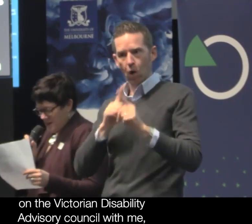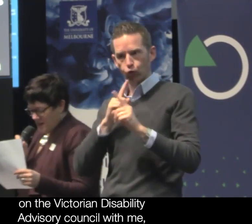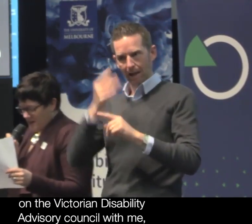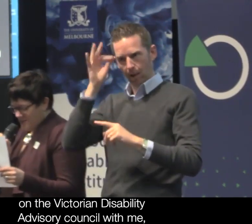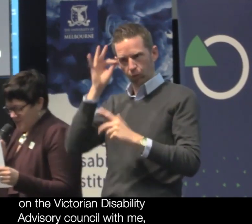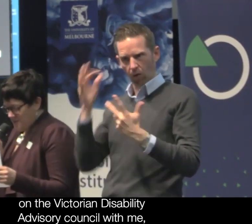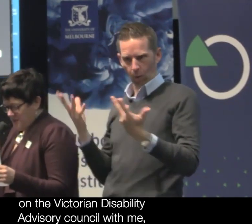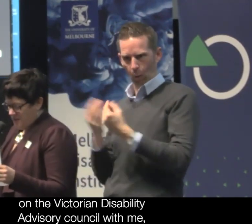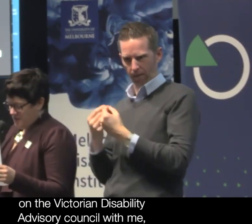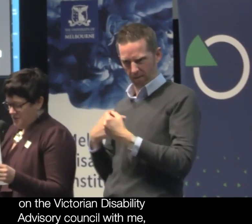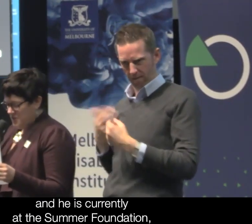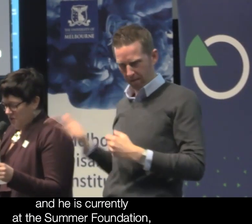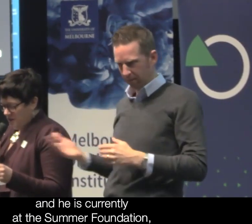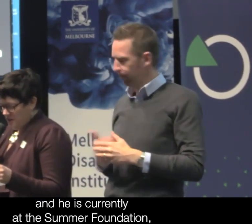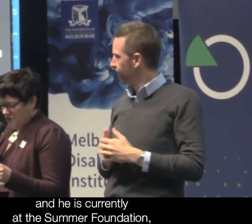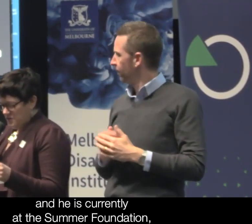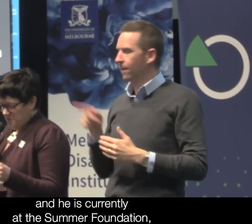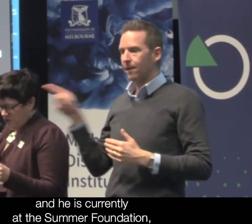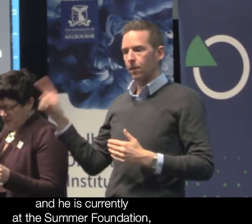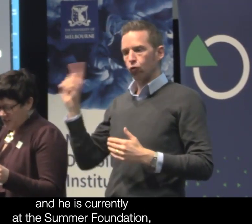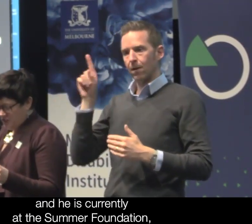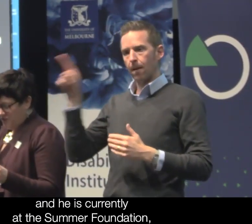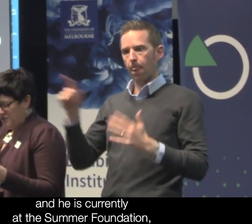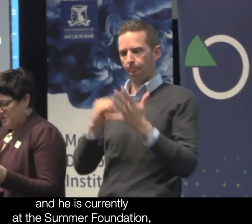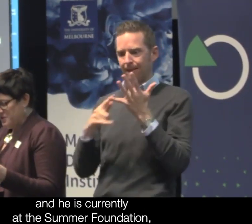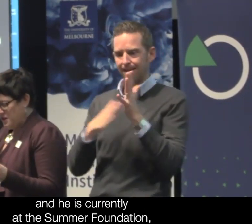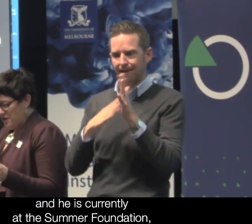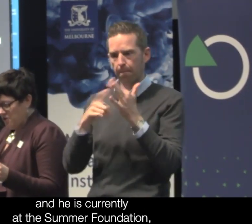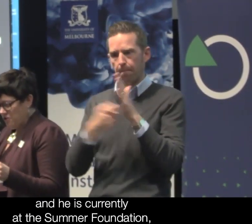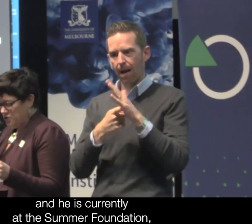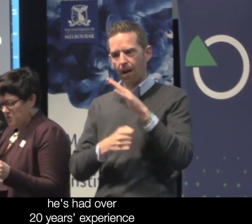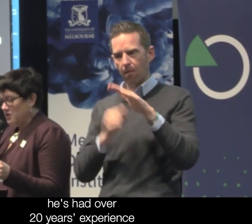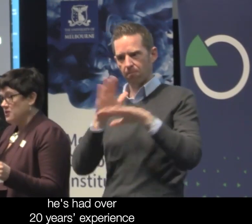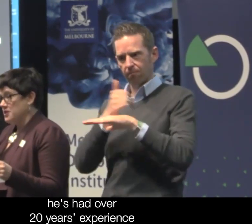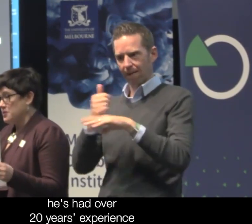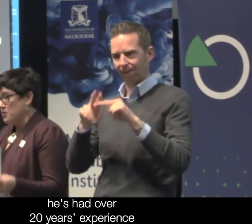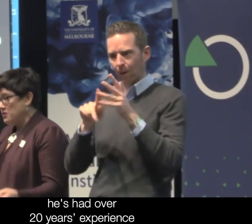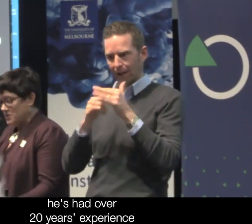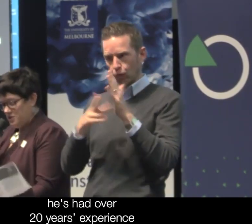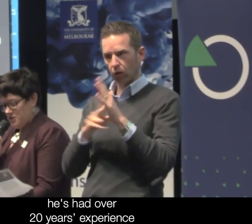me, and he is currently at the Summer Foundation. He's had over 20